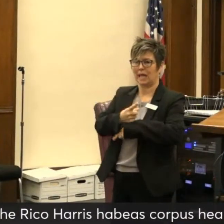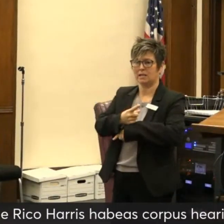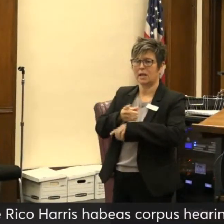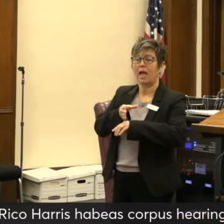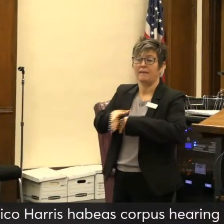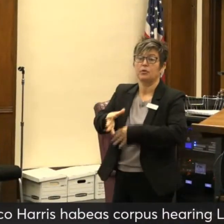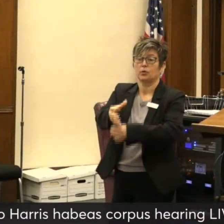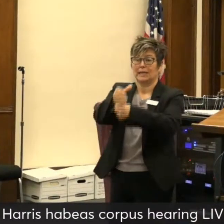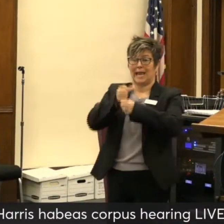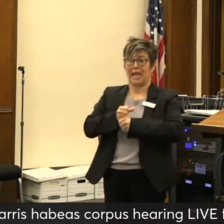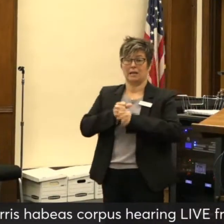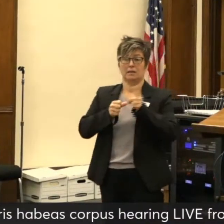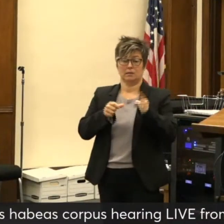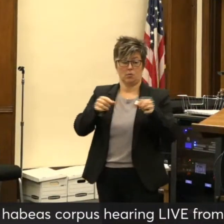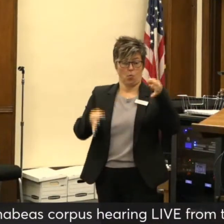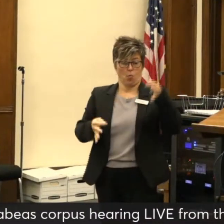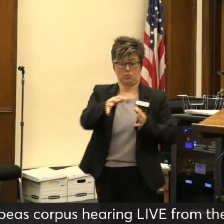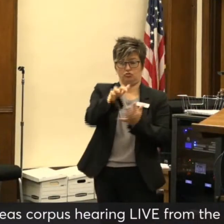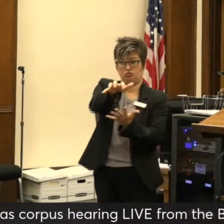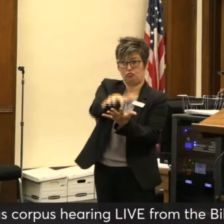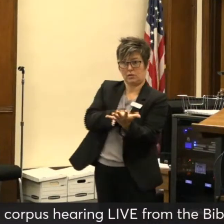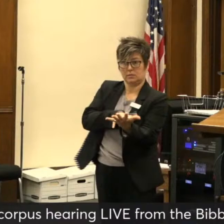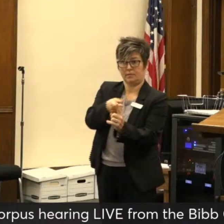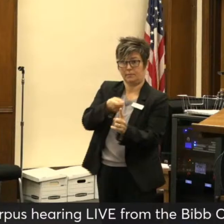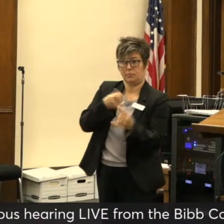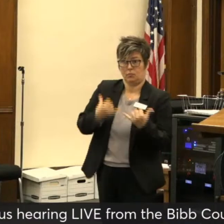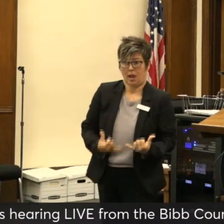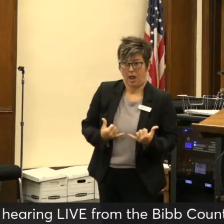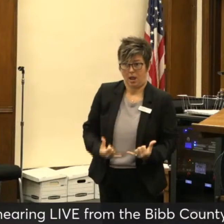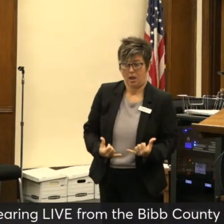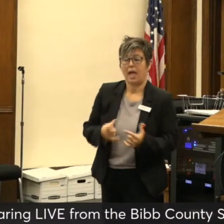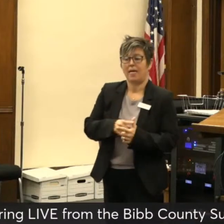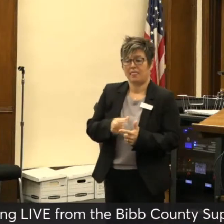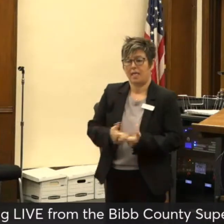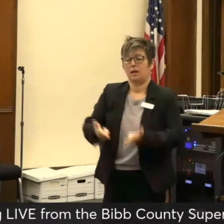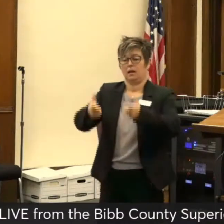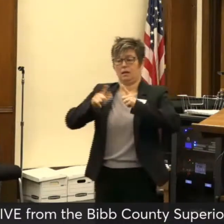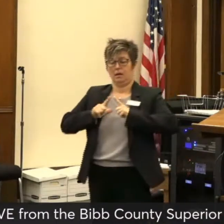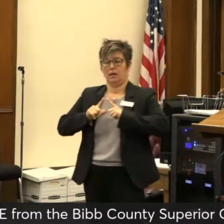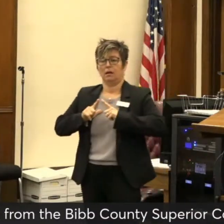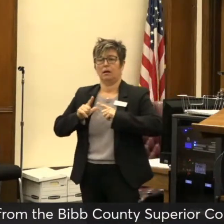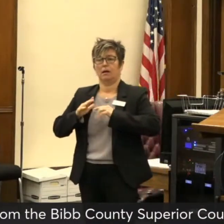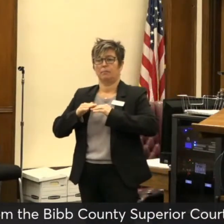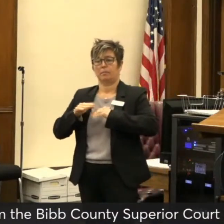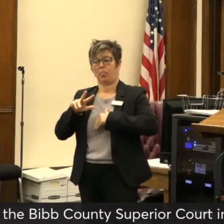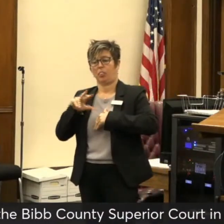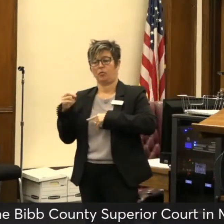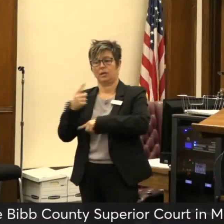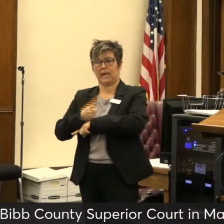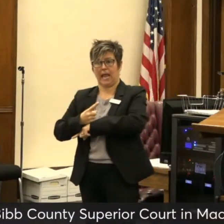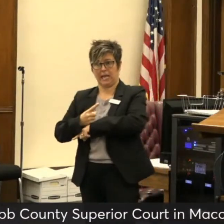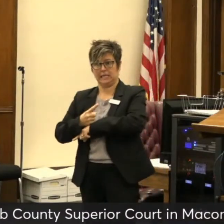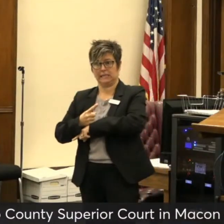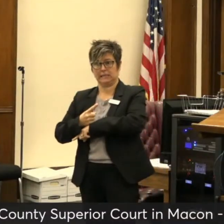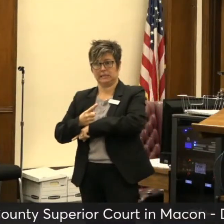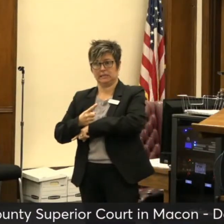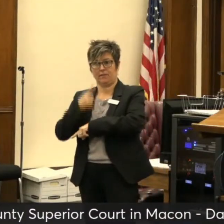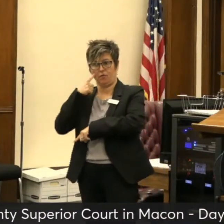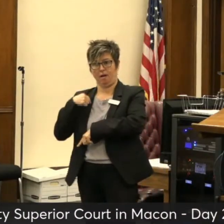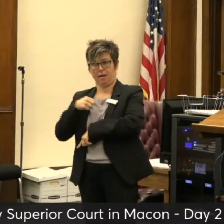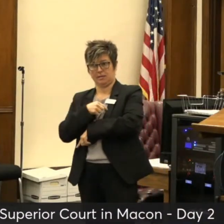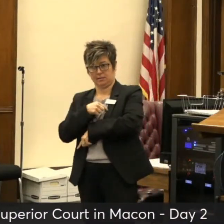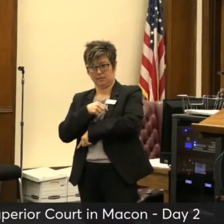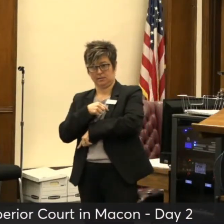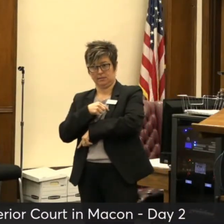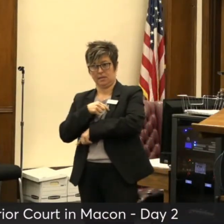And then we would have at least 30 days after our receipt of their argument. And then